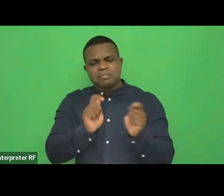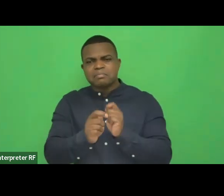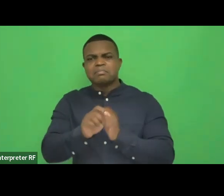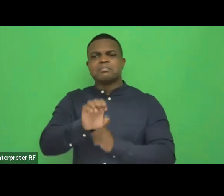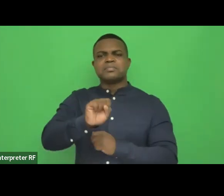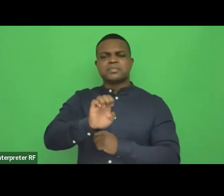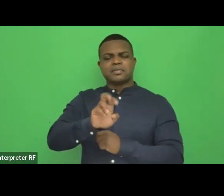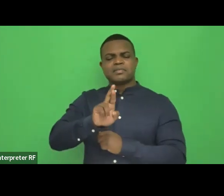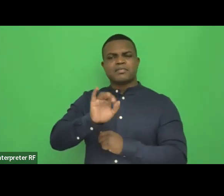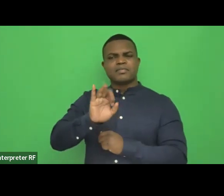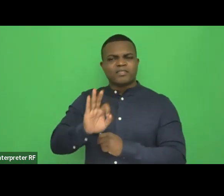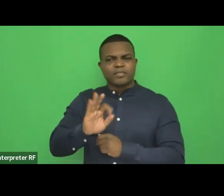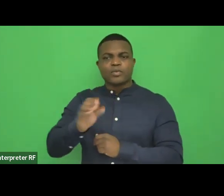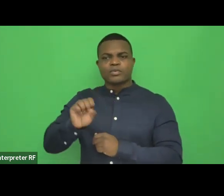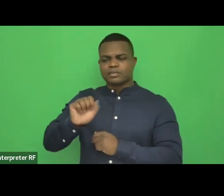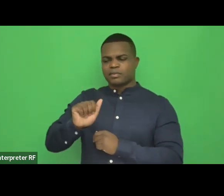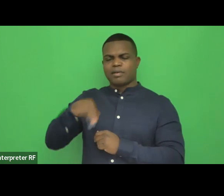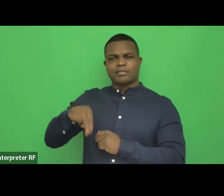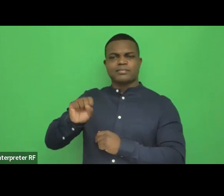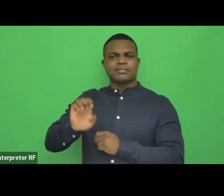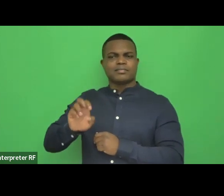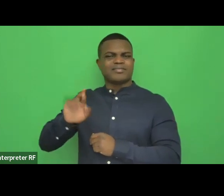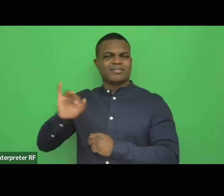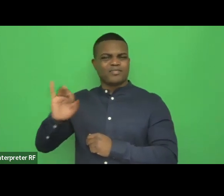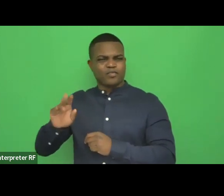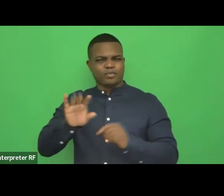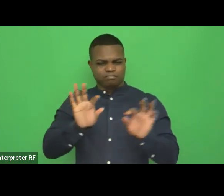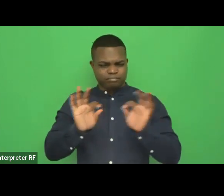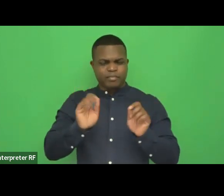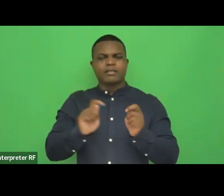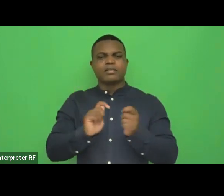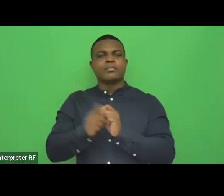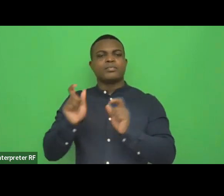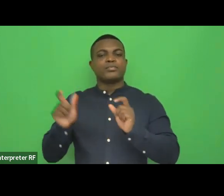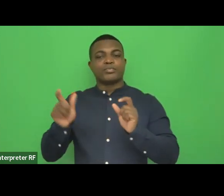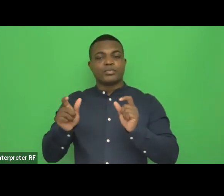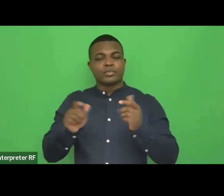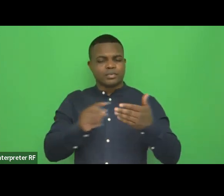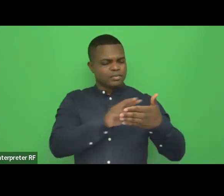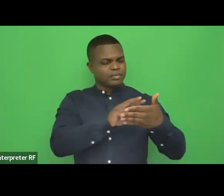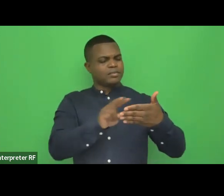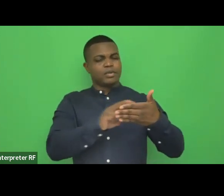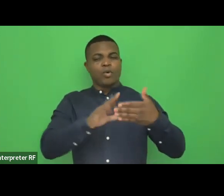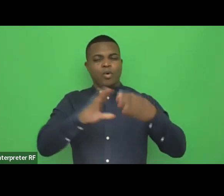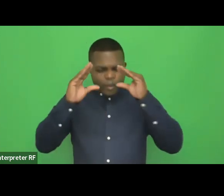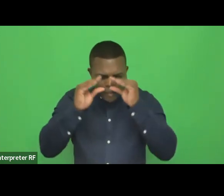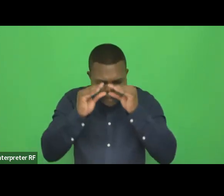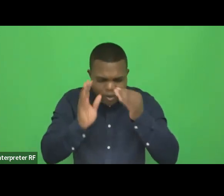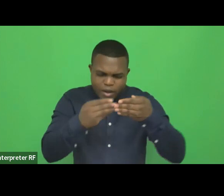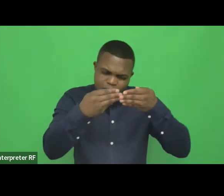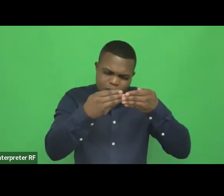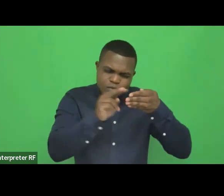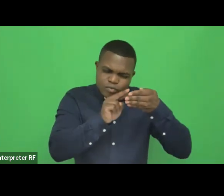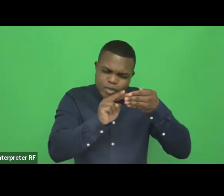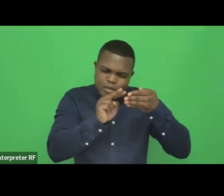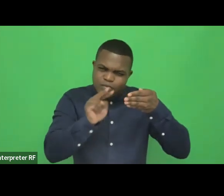and colors, some people really benefit from adjusting some aspects of the layout. This can include increasing